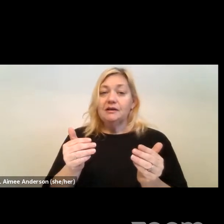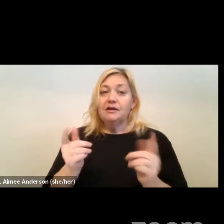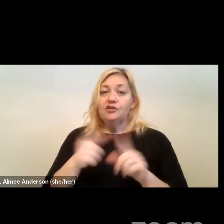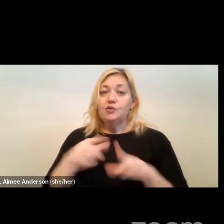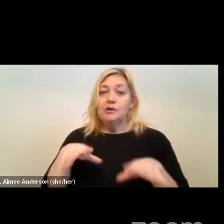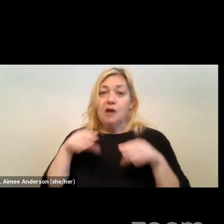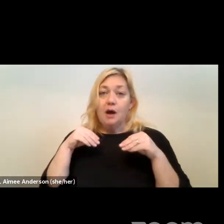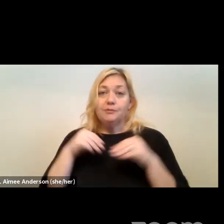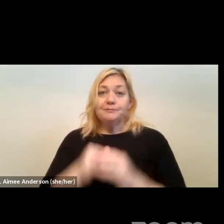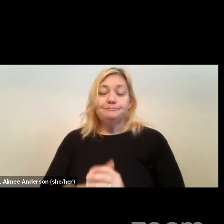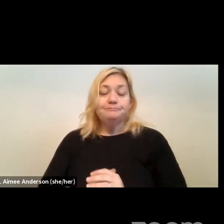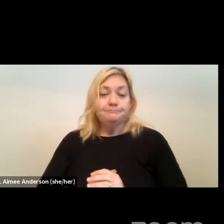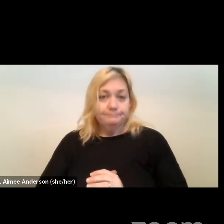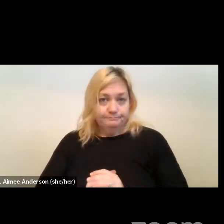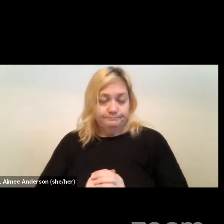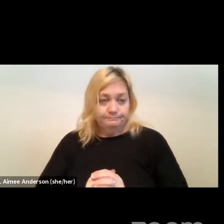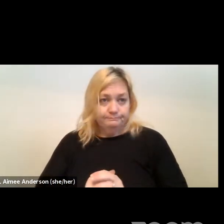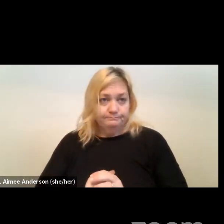adopt.